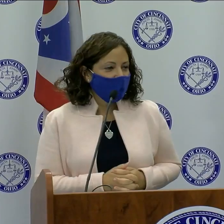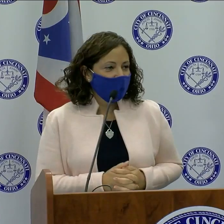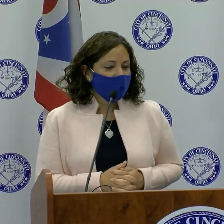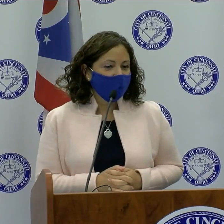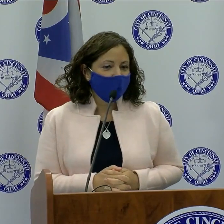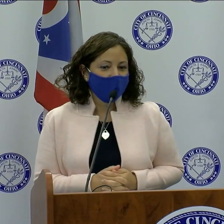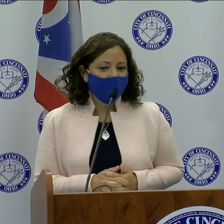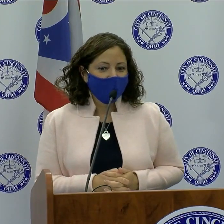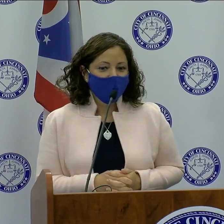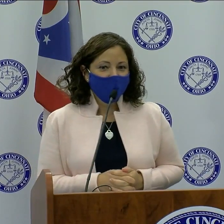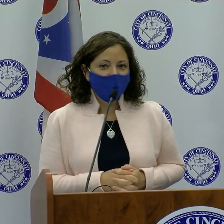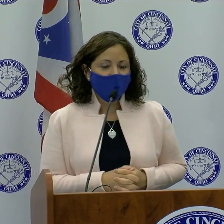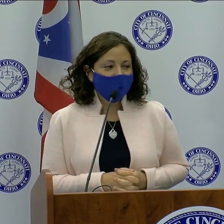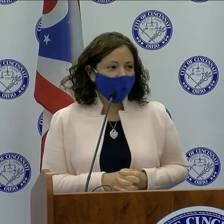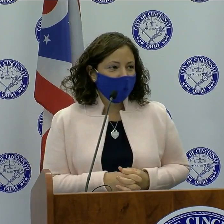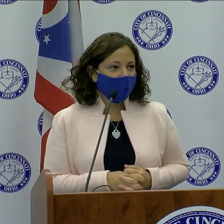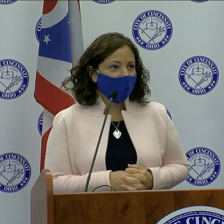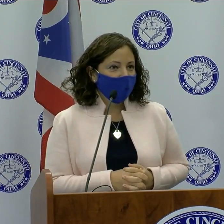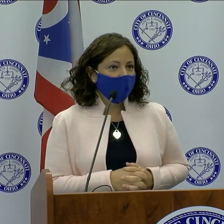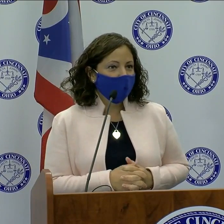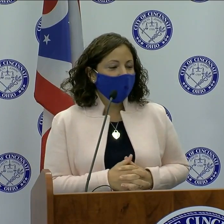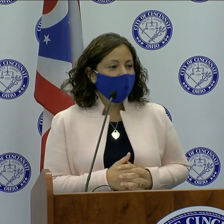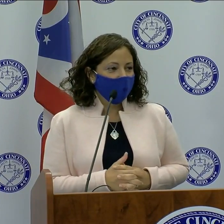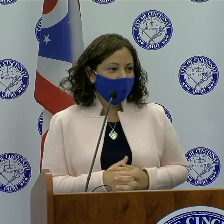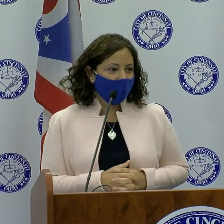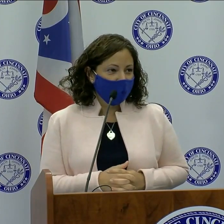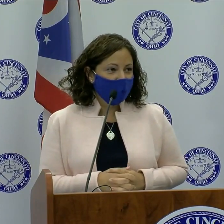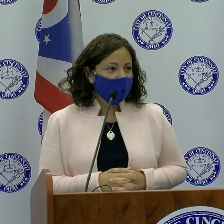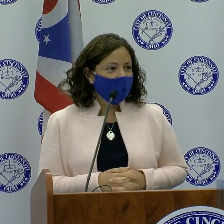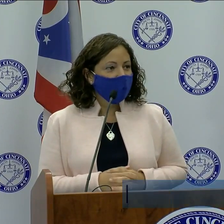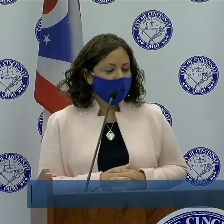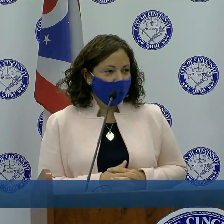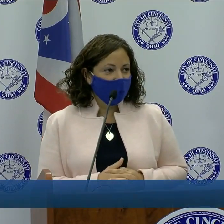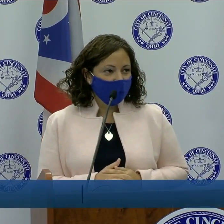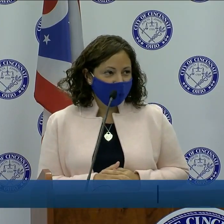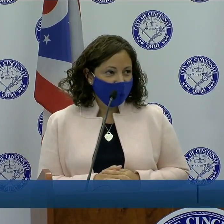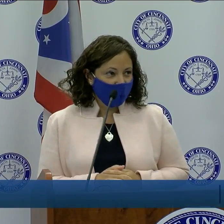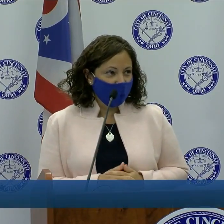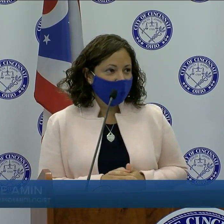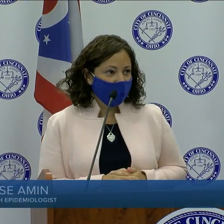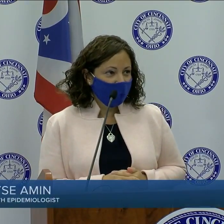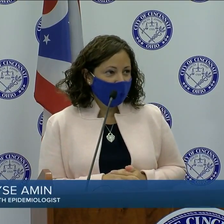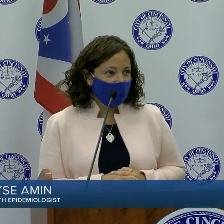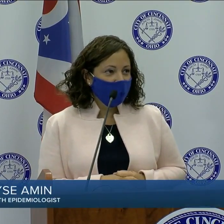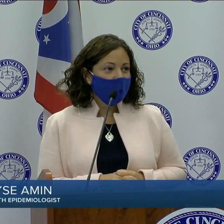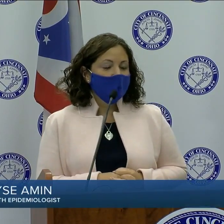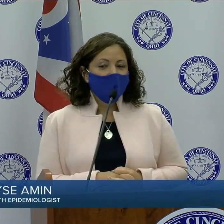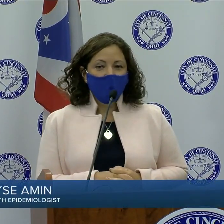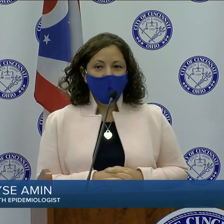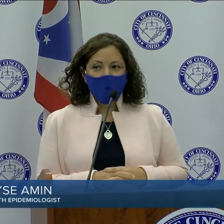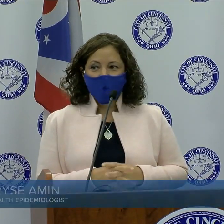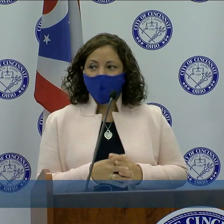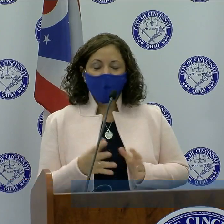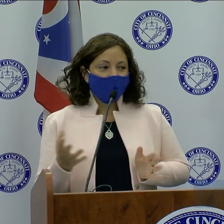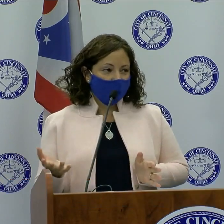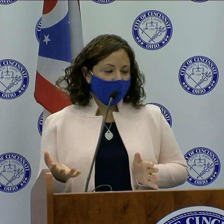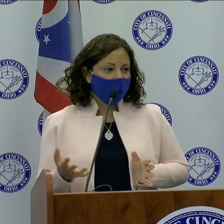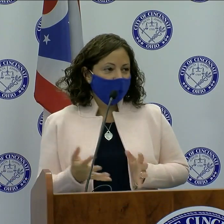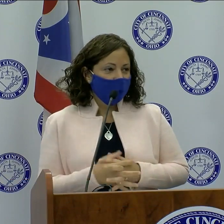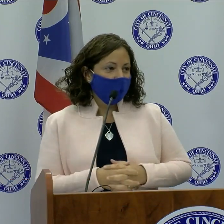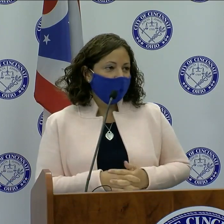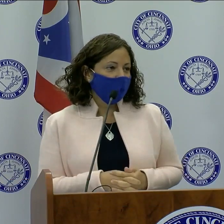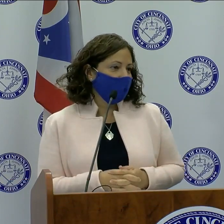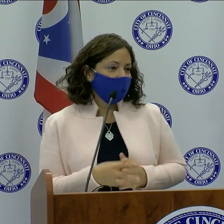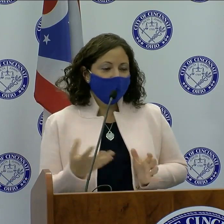ODH guides us by suggesting per 100,000 that you have 10 to 15 contact tracers. So for the